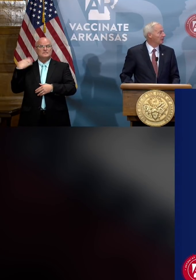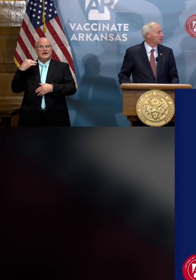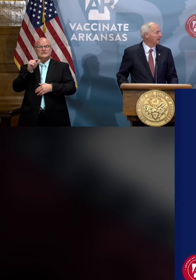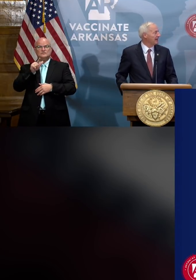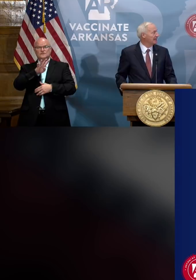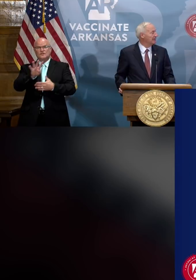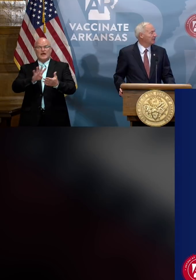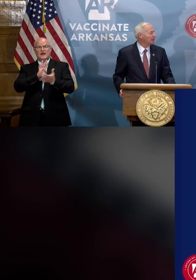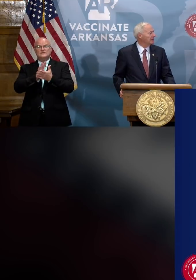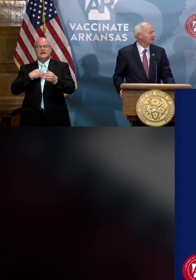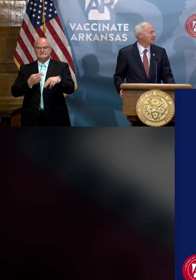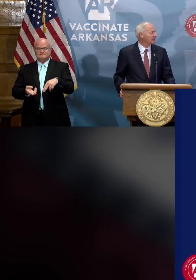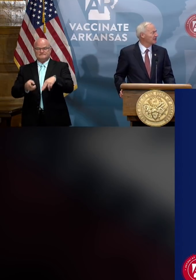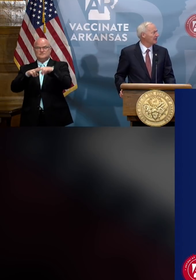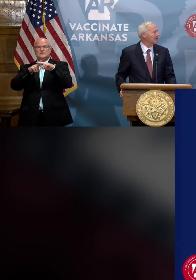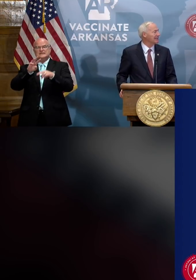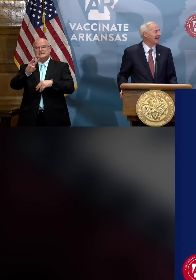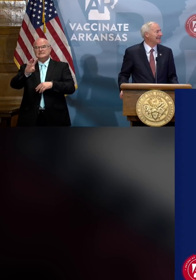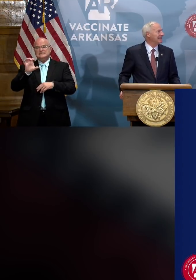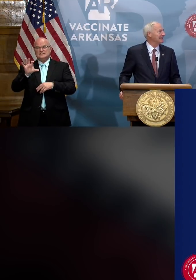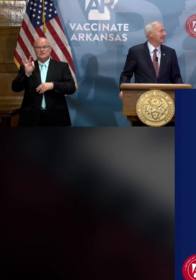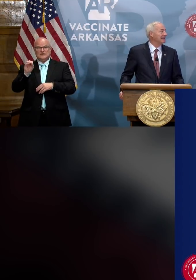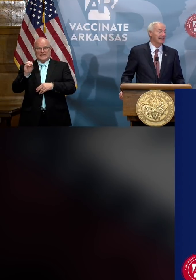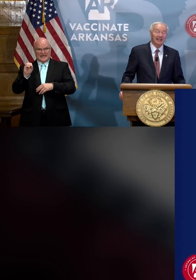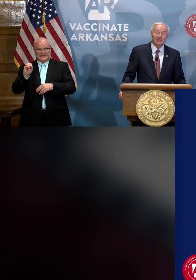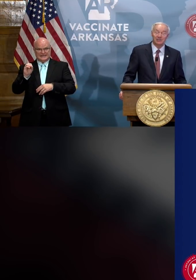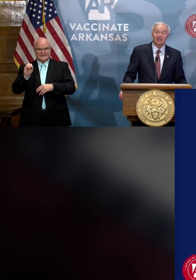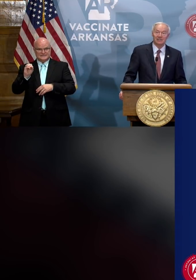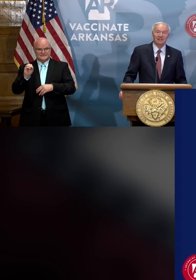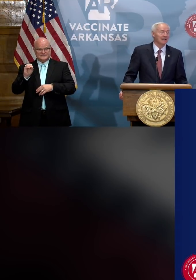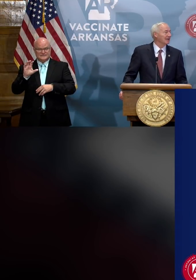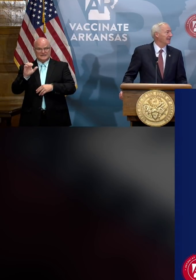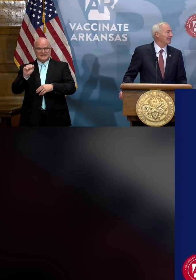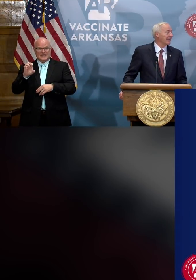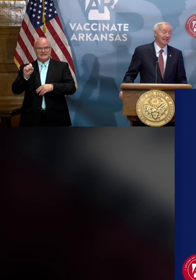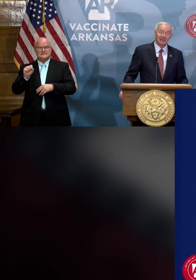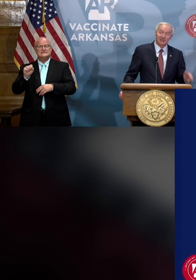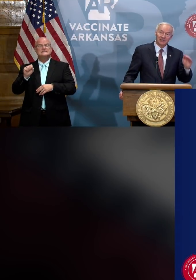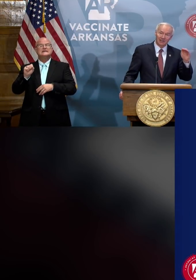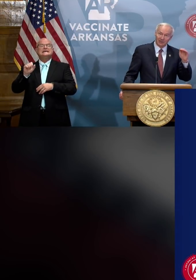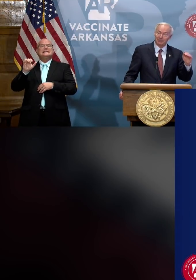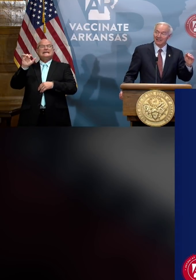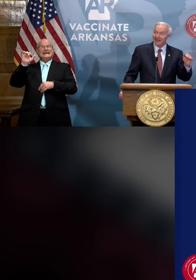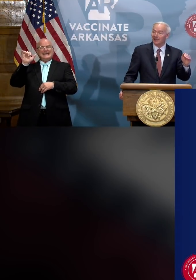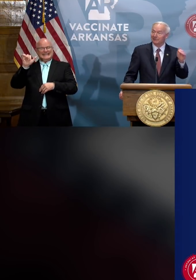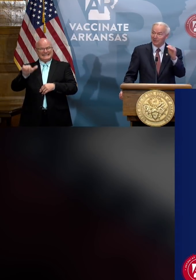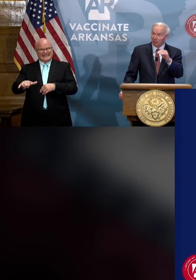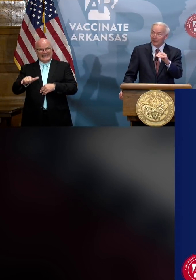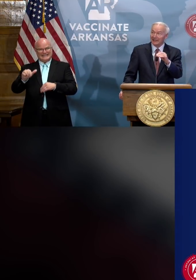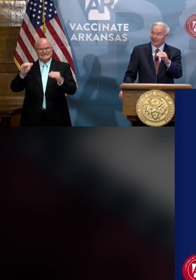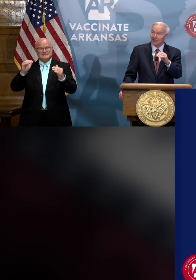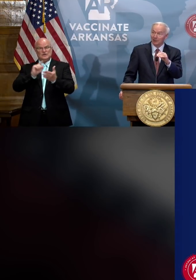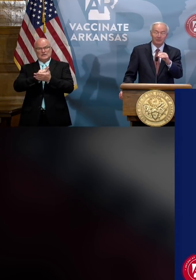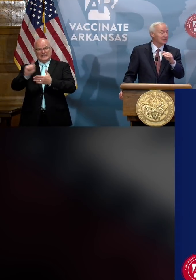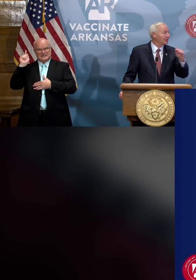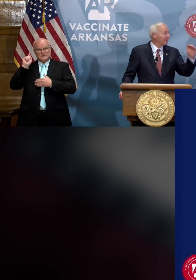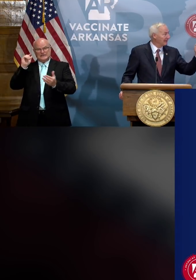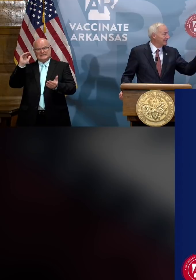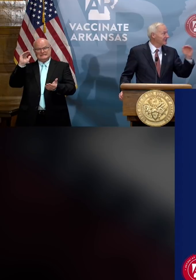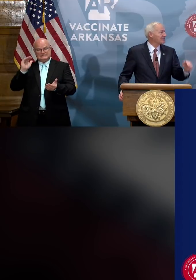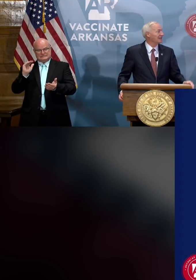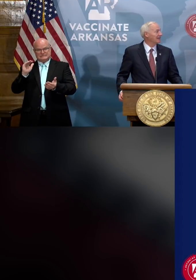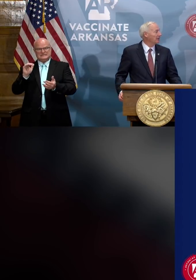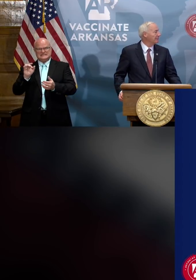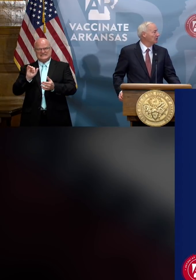24 hours, we've had an increase of 690 cases. That is a little bit down from a week ago, so